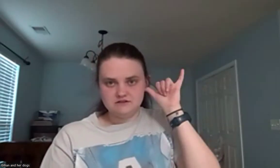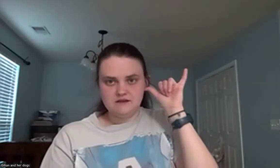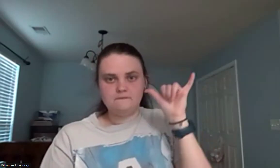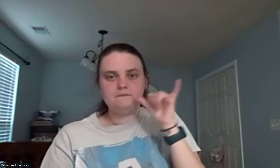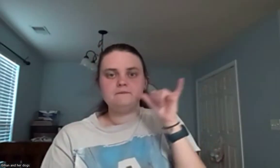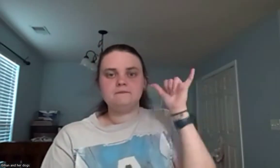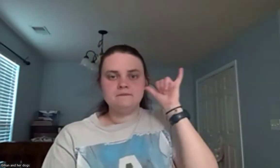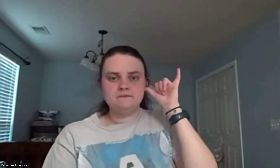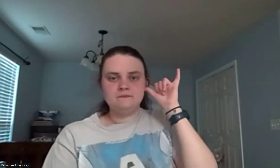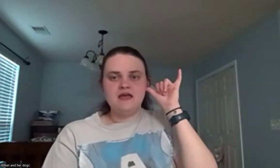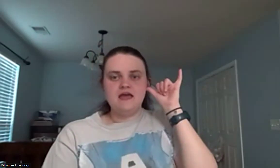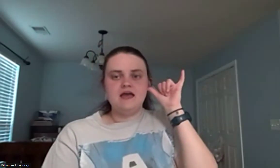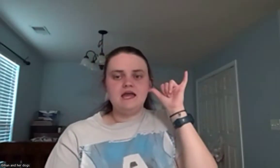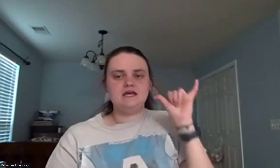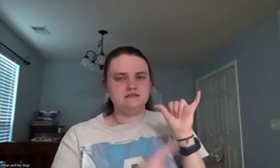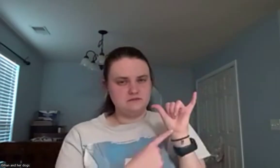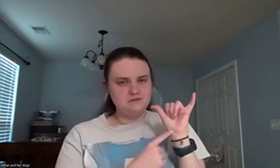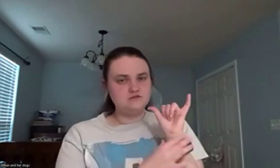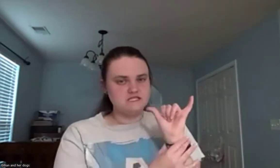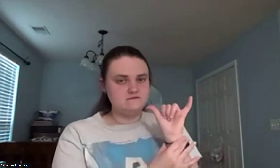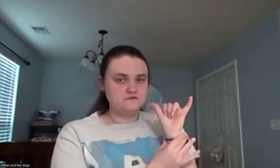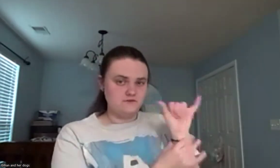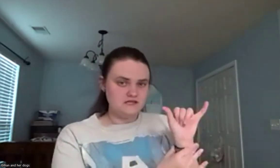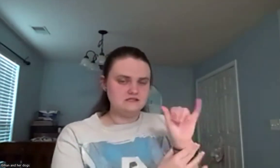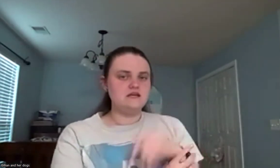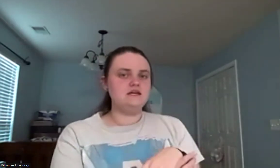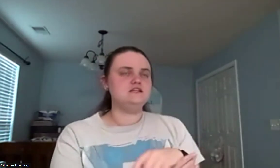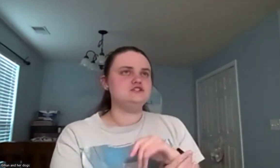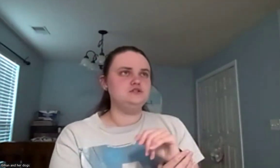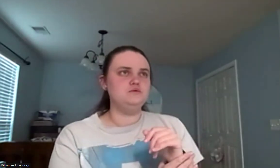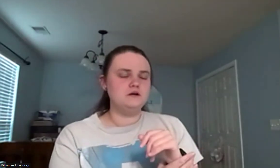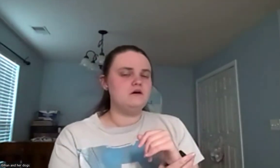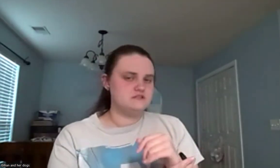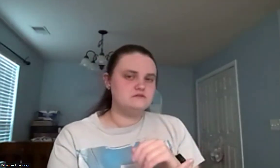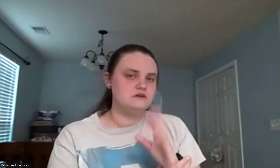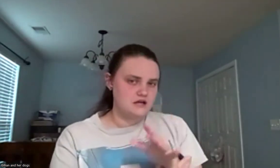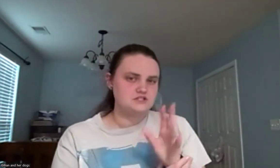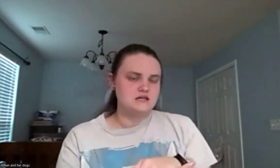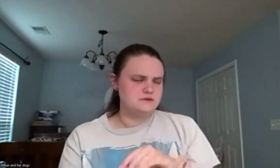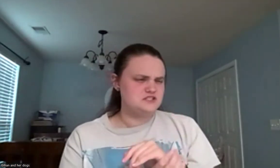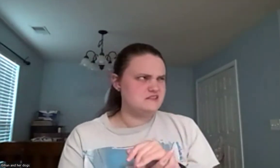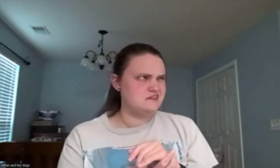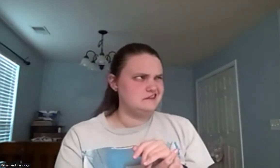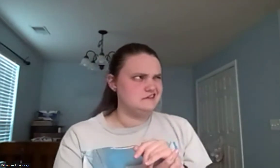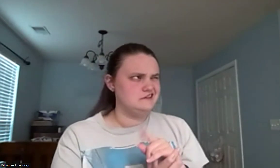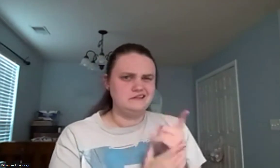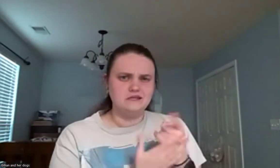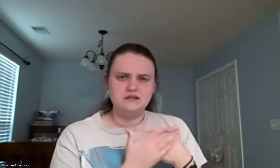Yesterday. And sometimes the reason for this is you will also catch that, especially I think